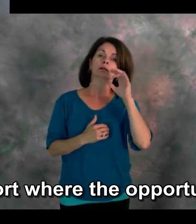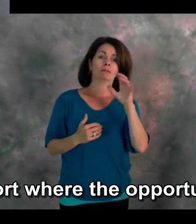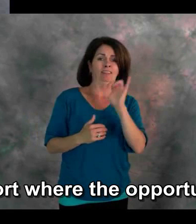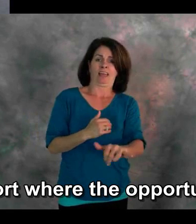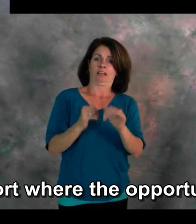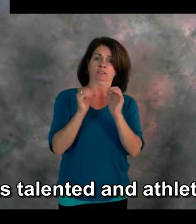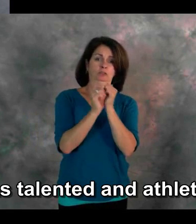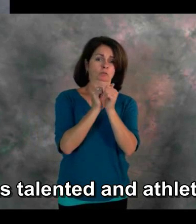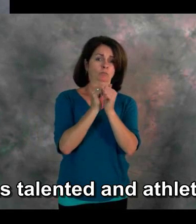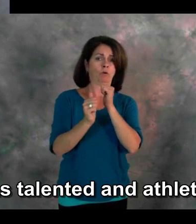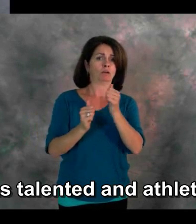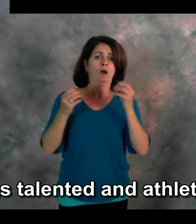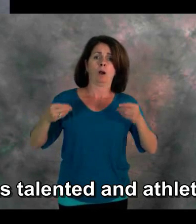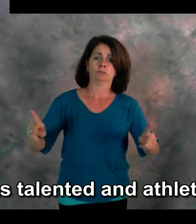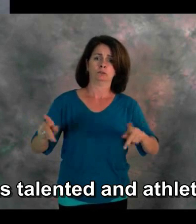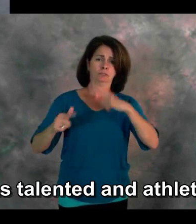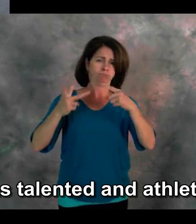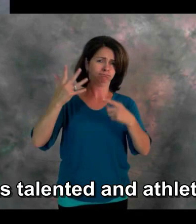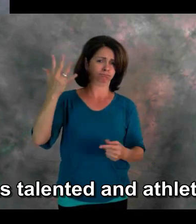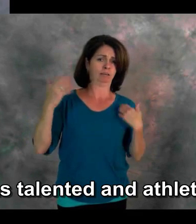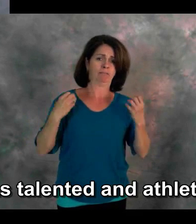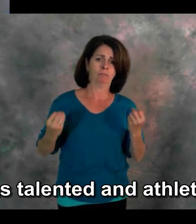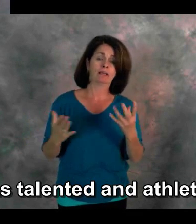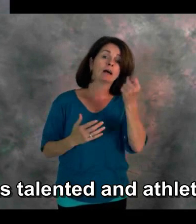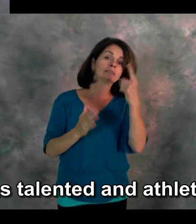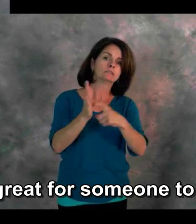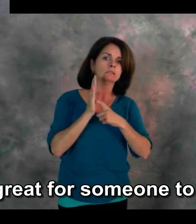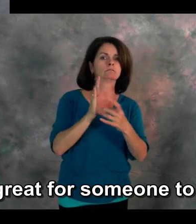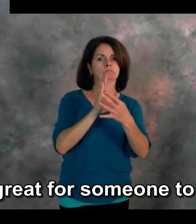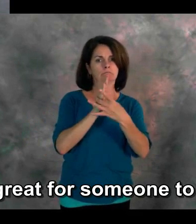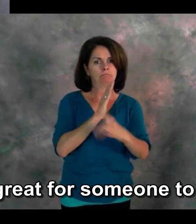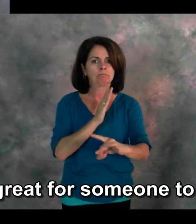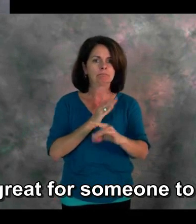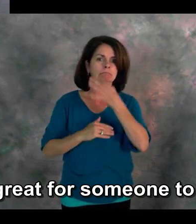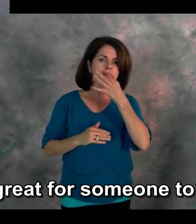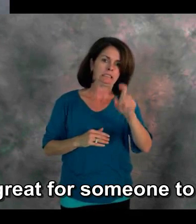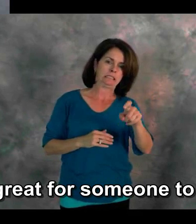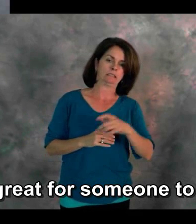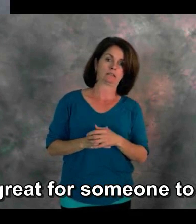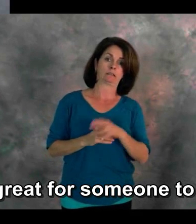the opportunities are endless for someone who's talented and athletic. It's also a sport where